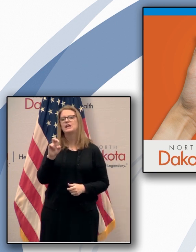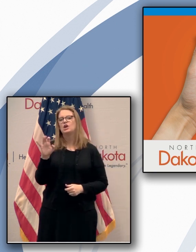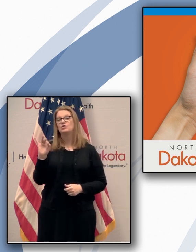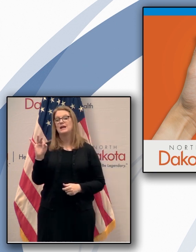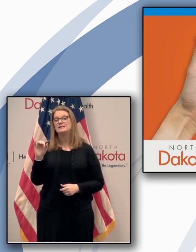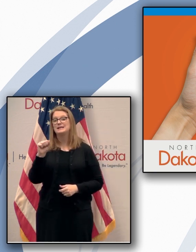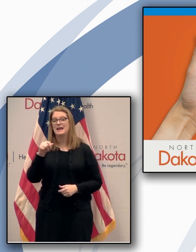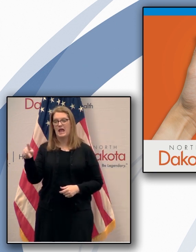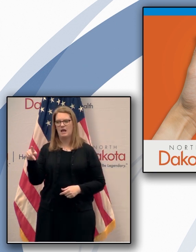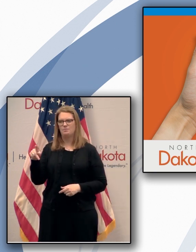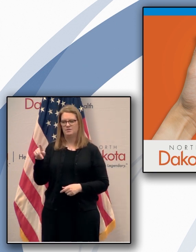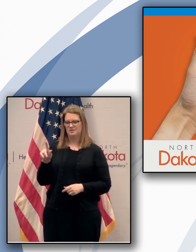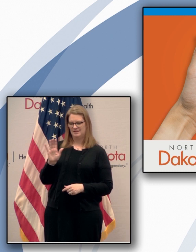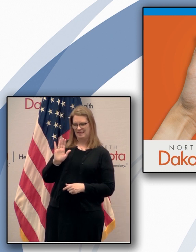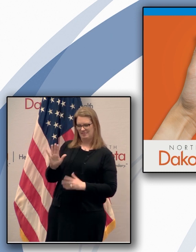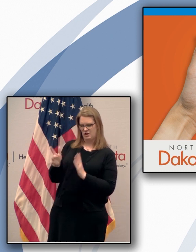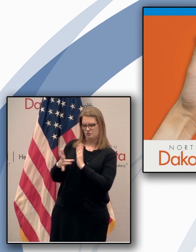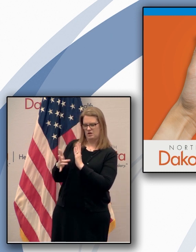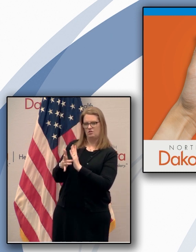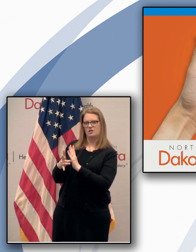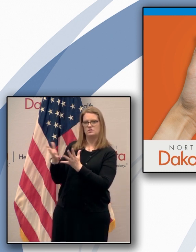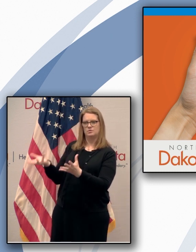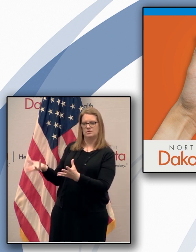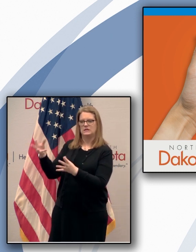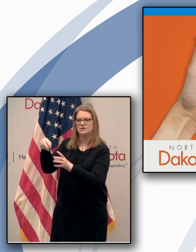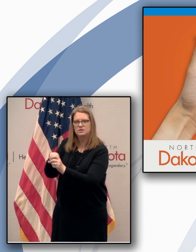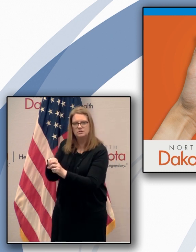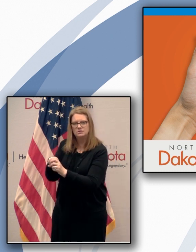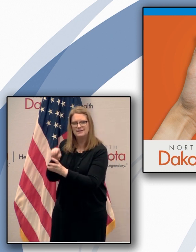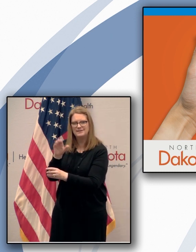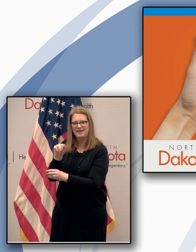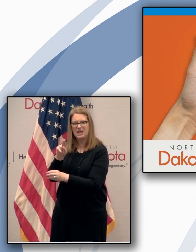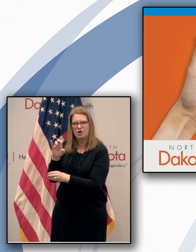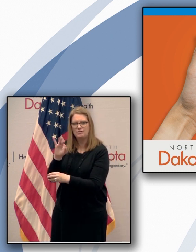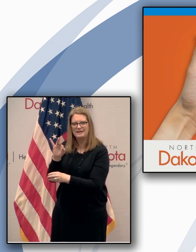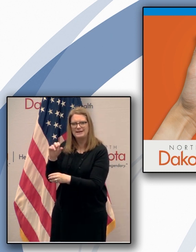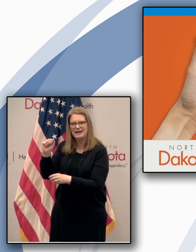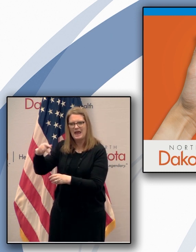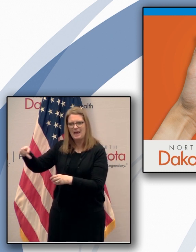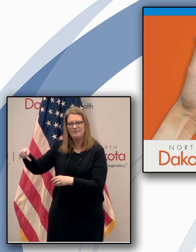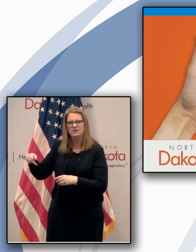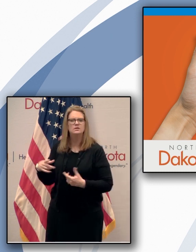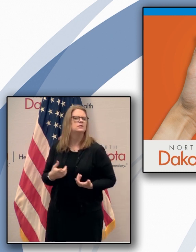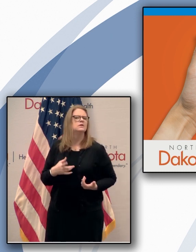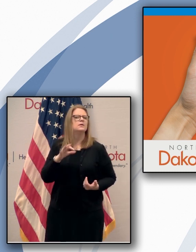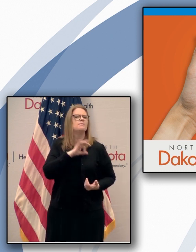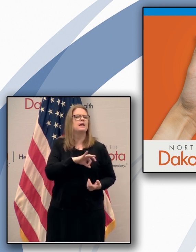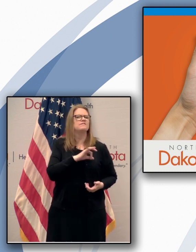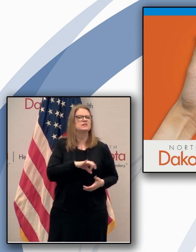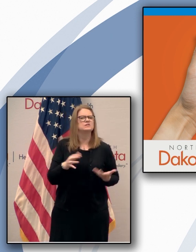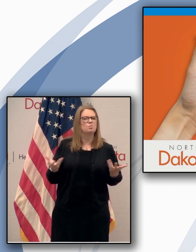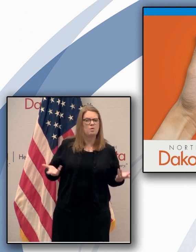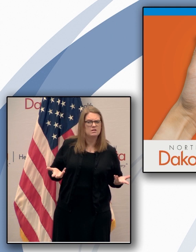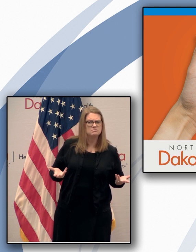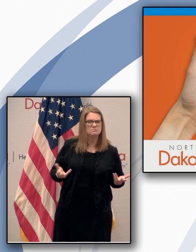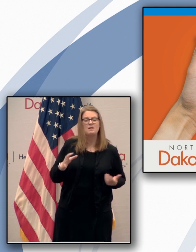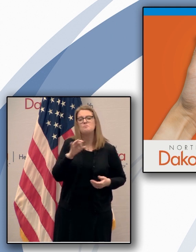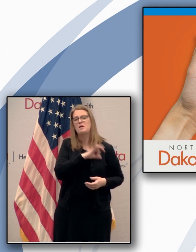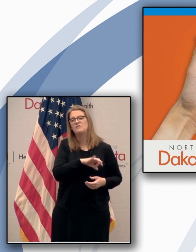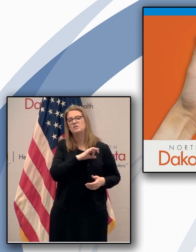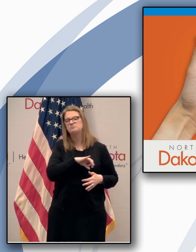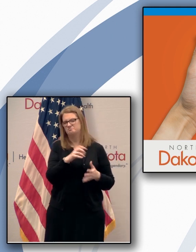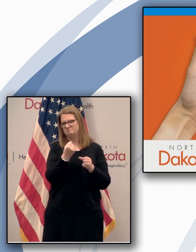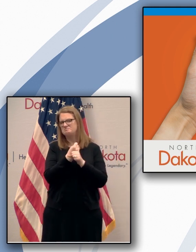will be able to incorporate that capability. And again, what's the primary benefit here? The primary benefit, of course, is saving